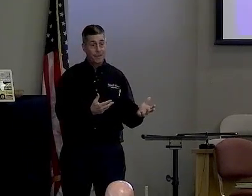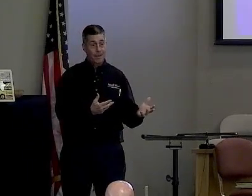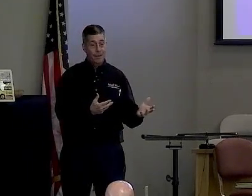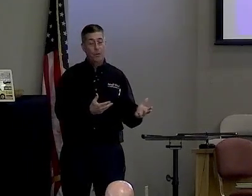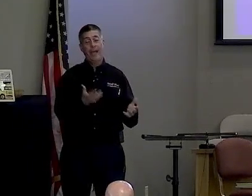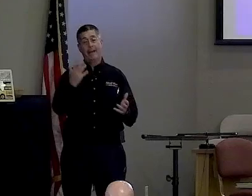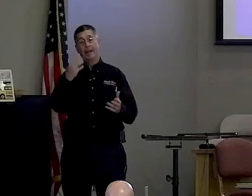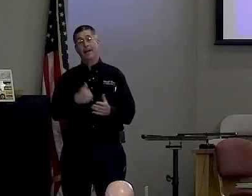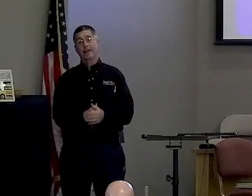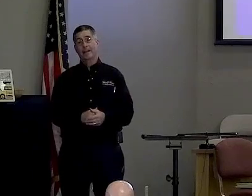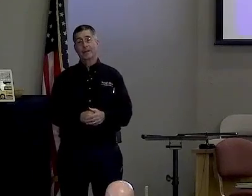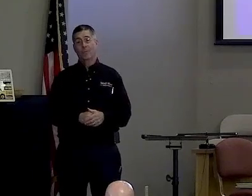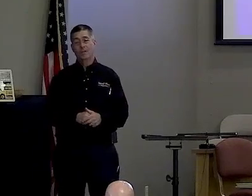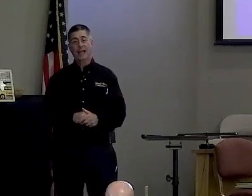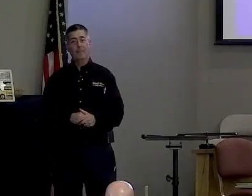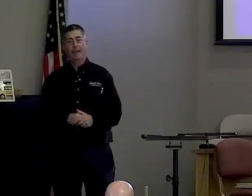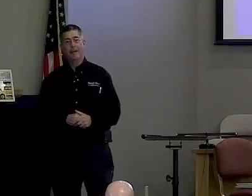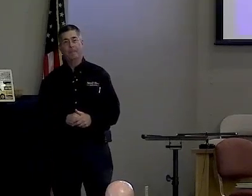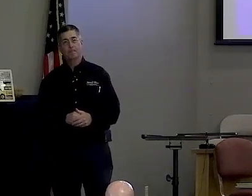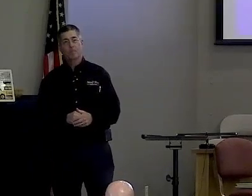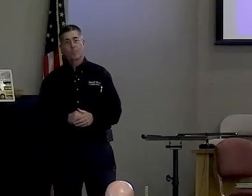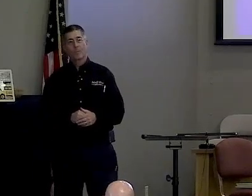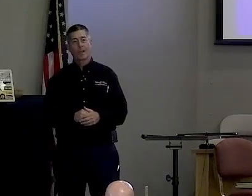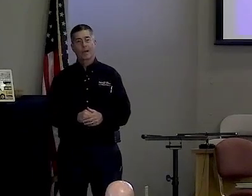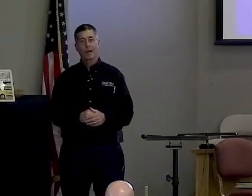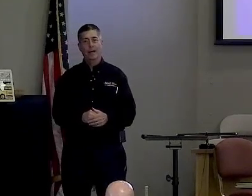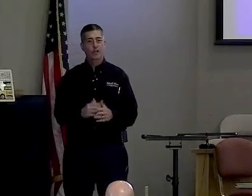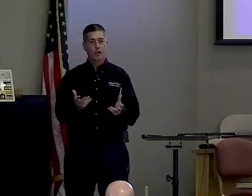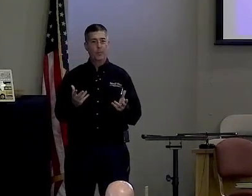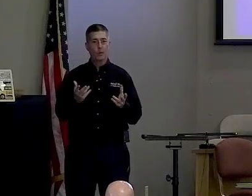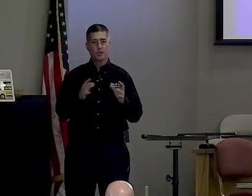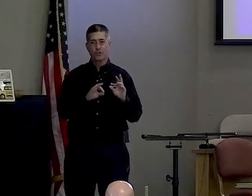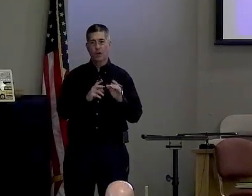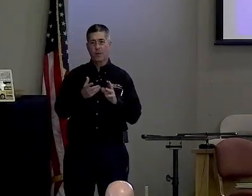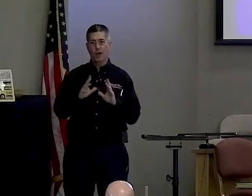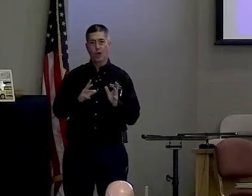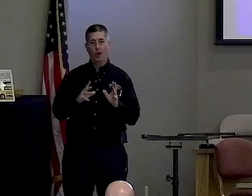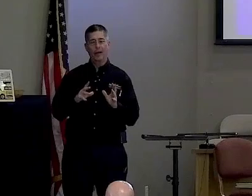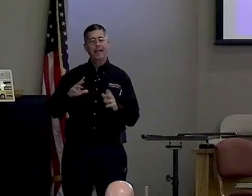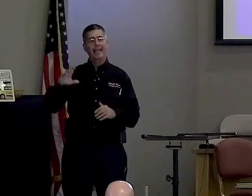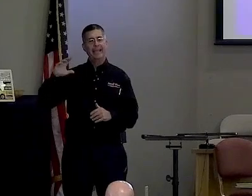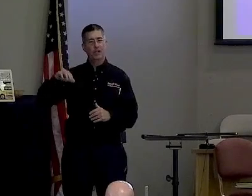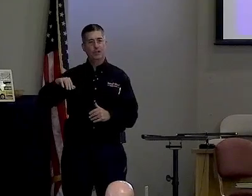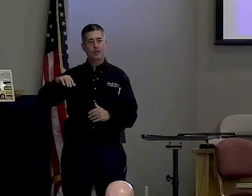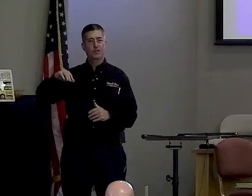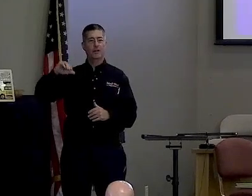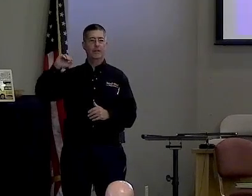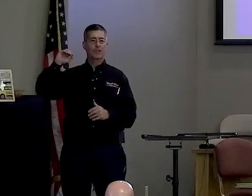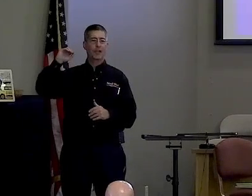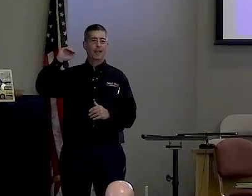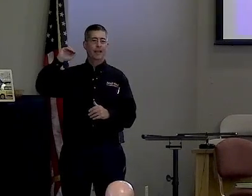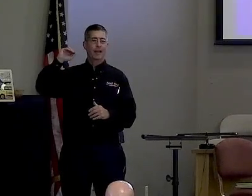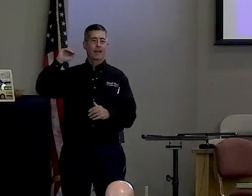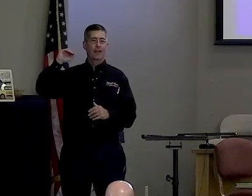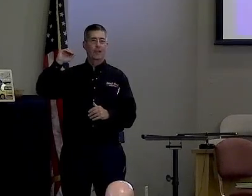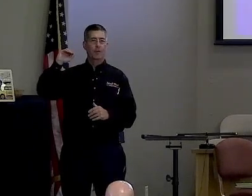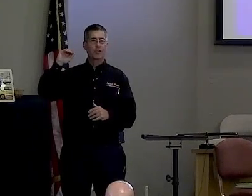We had one time an interpreter was interpreting along in a church service. There was the